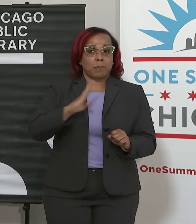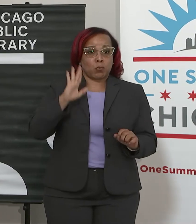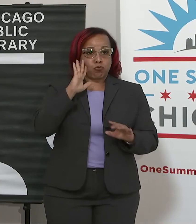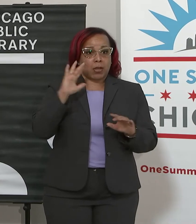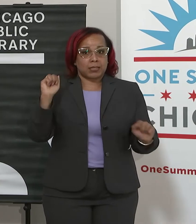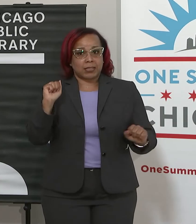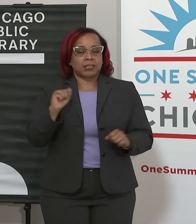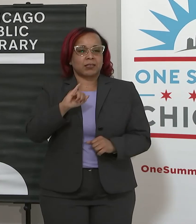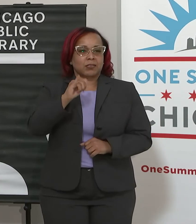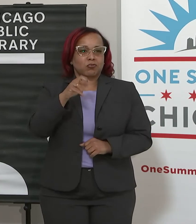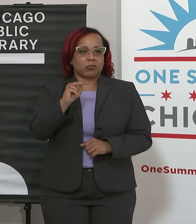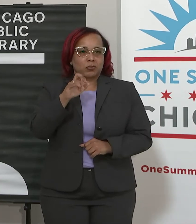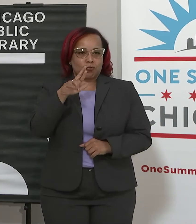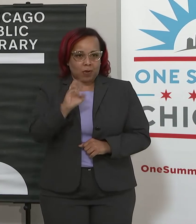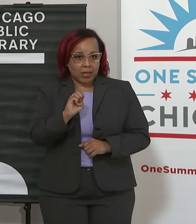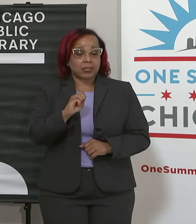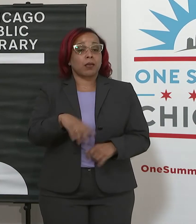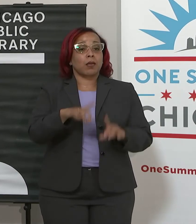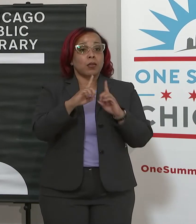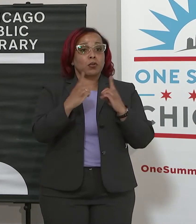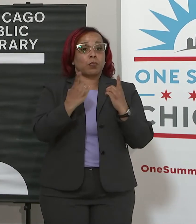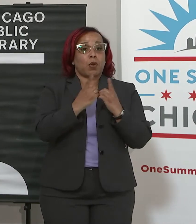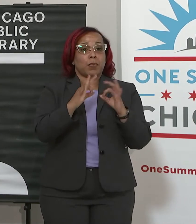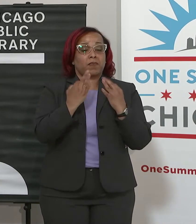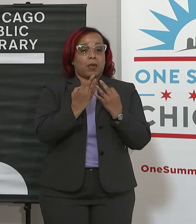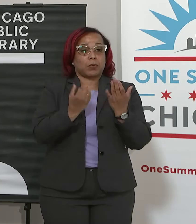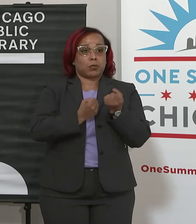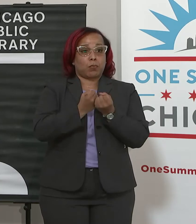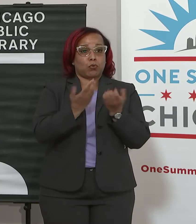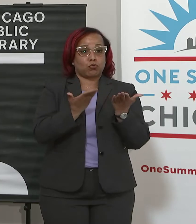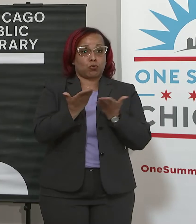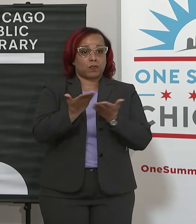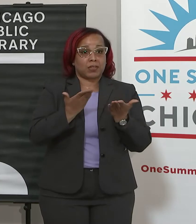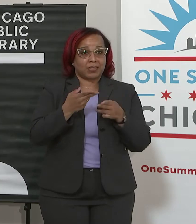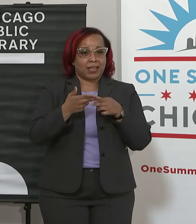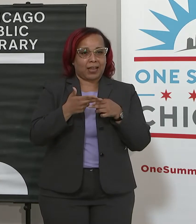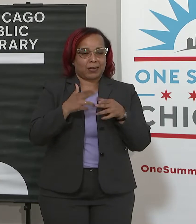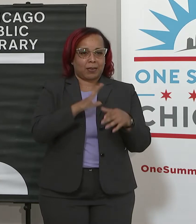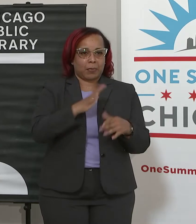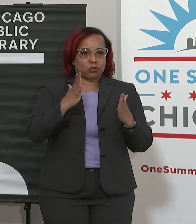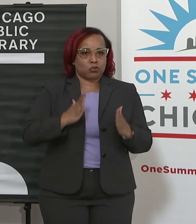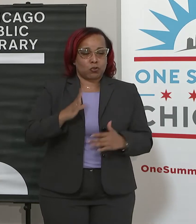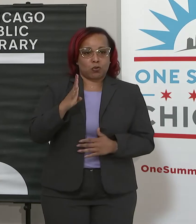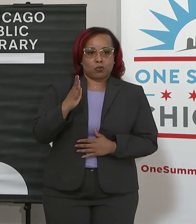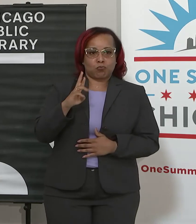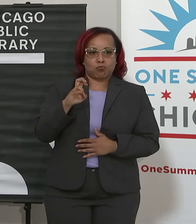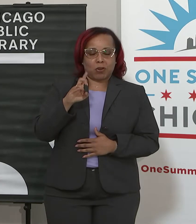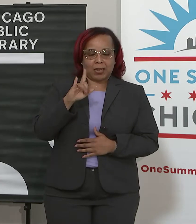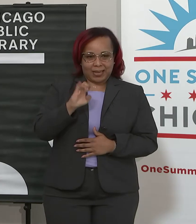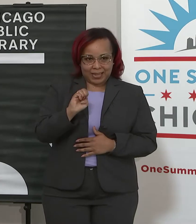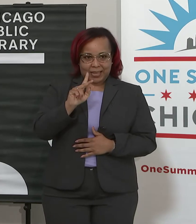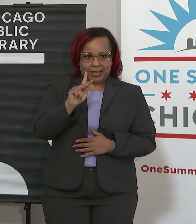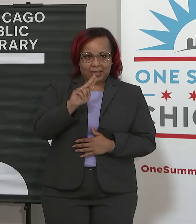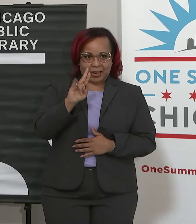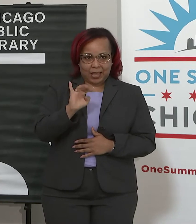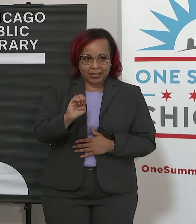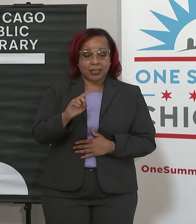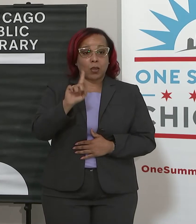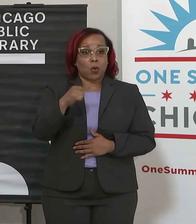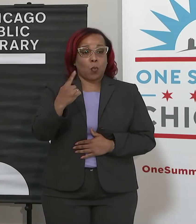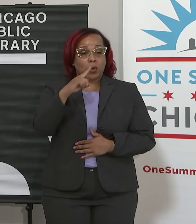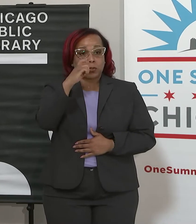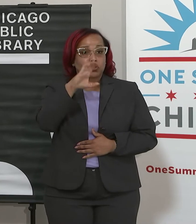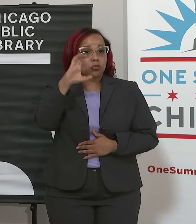Linda Johnson-Rice, Department of Family and Support Services Acting Commissioner Brandy Kanazi, One Summer Chicago